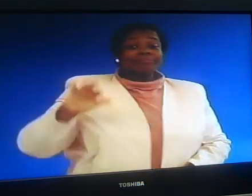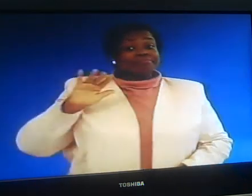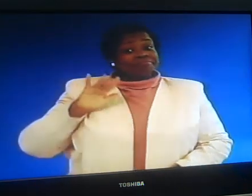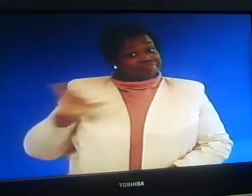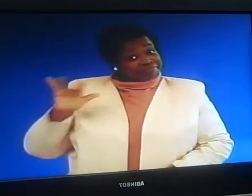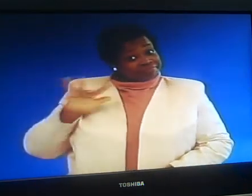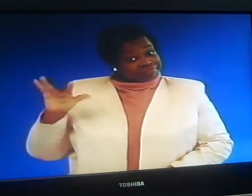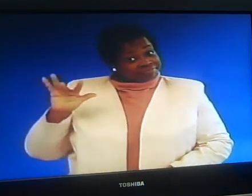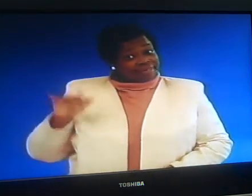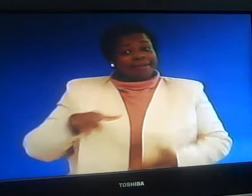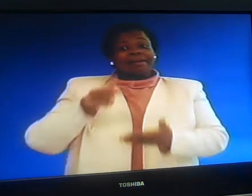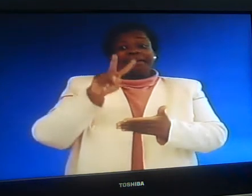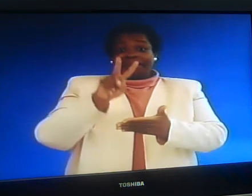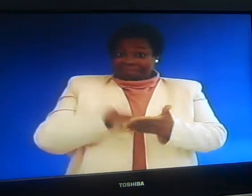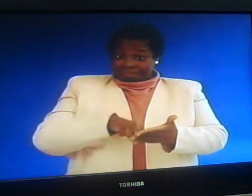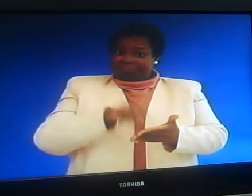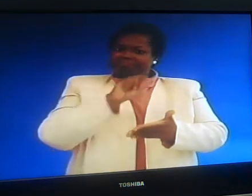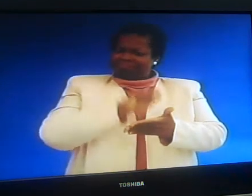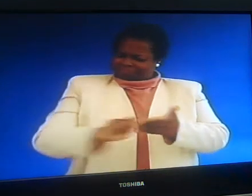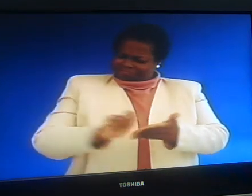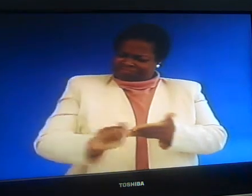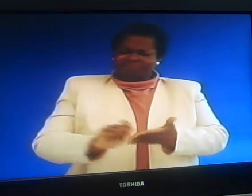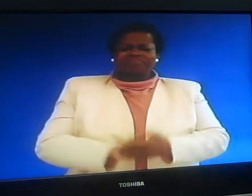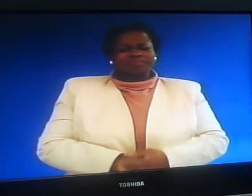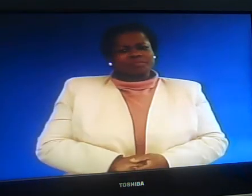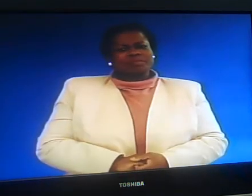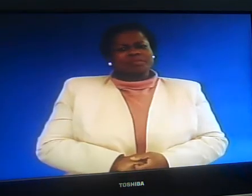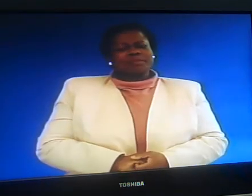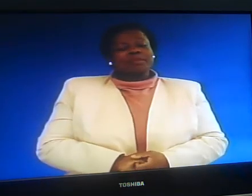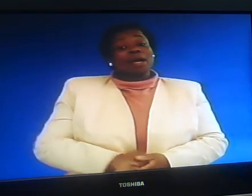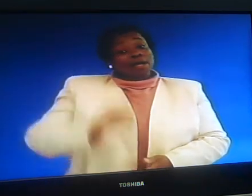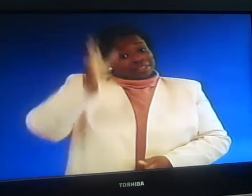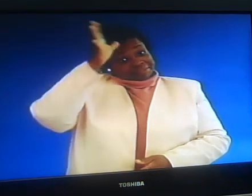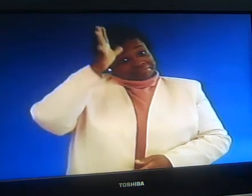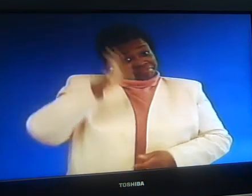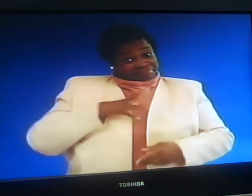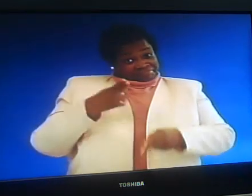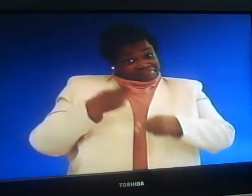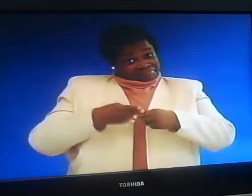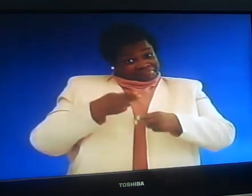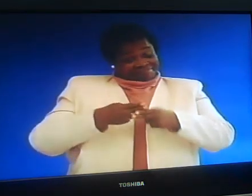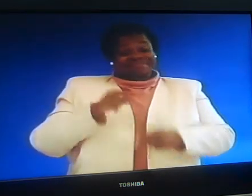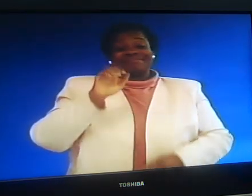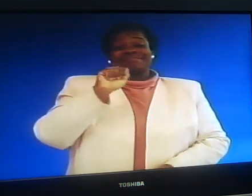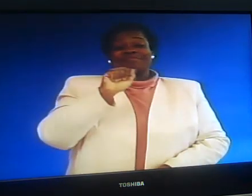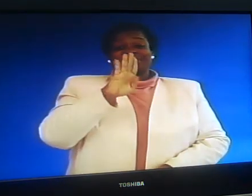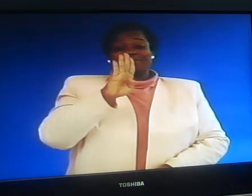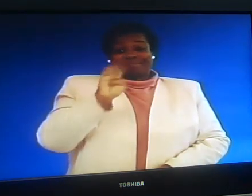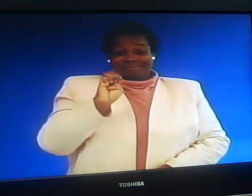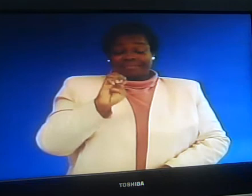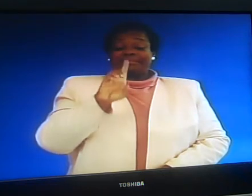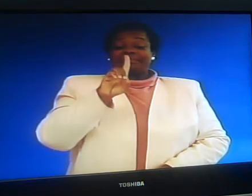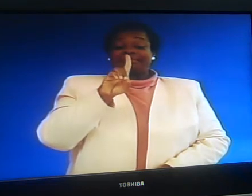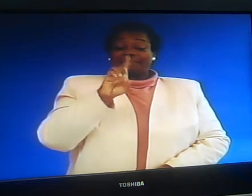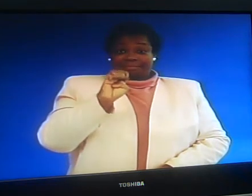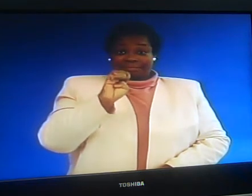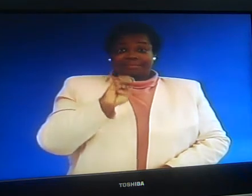oral method, finger spelling, and writing. That man's name was